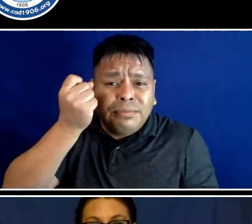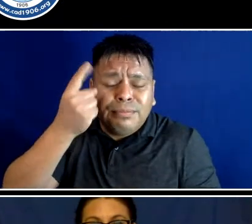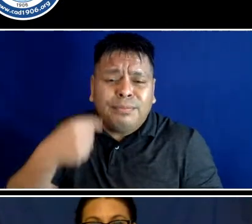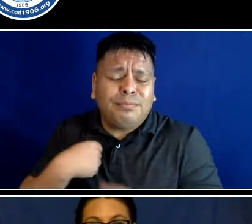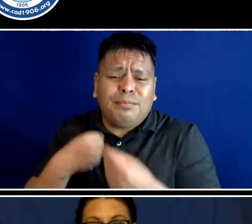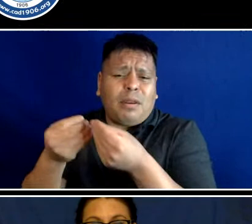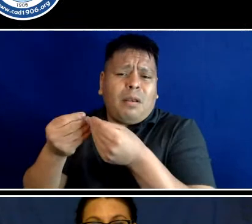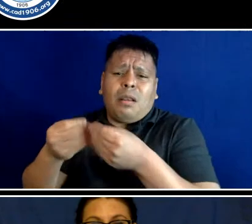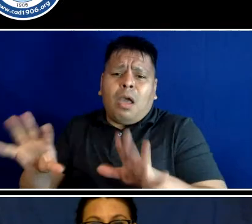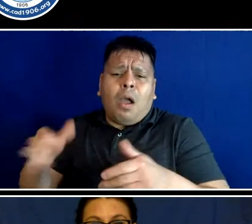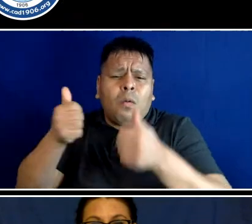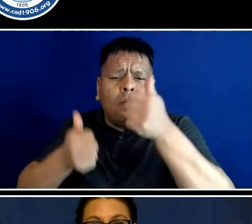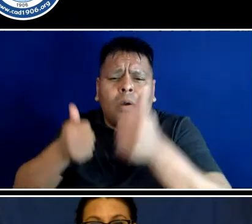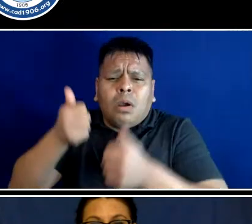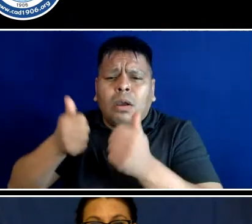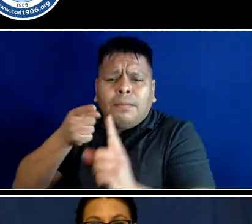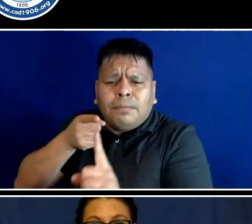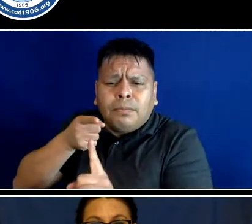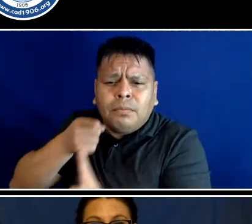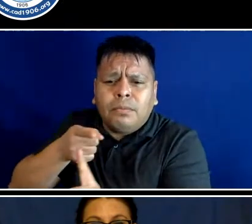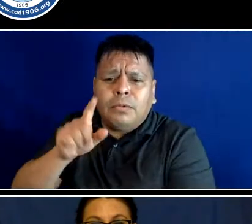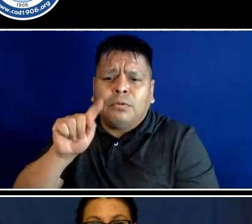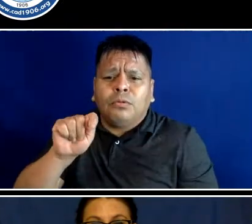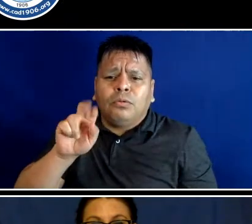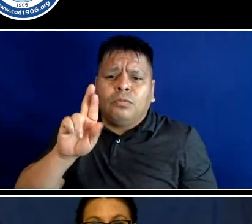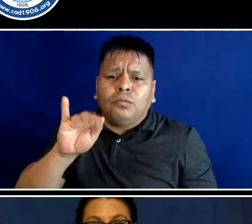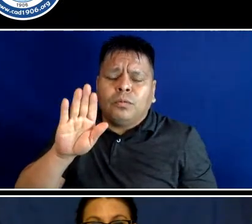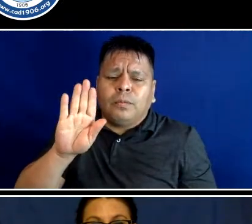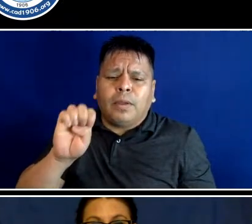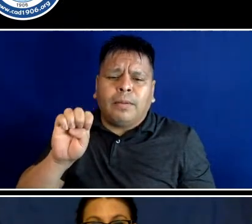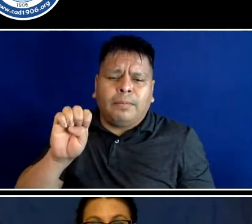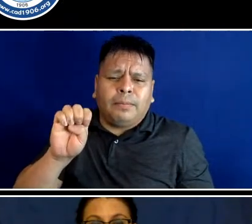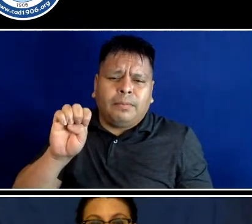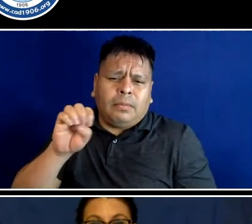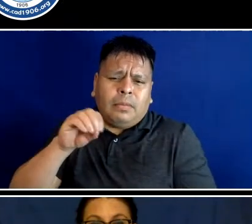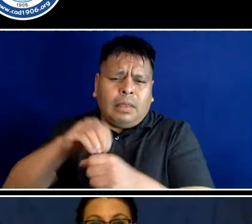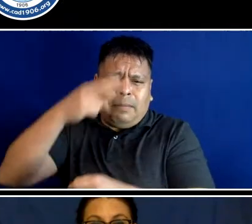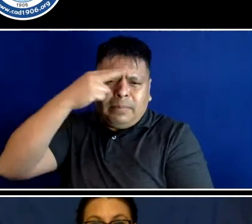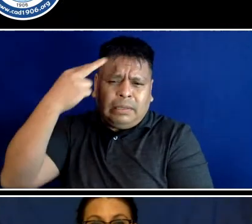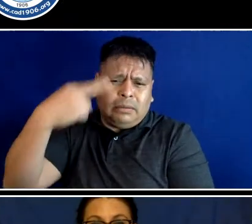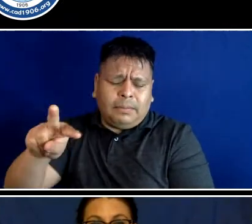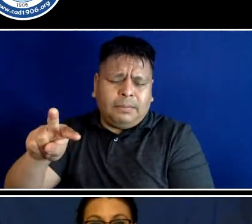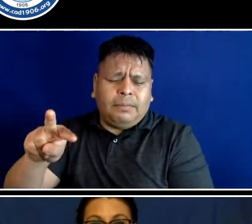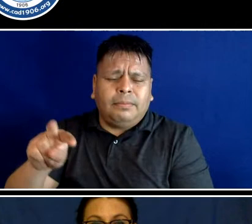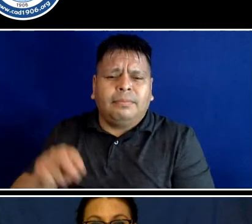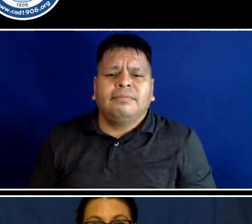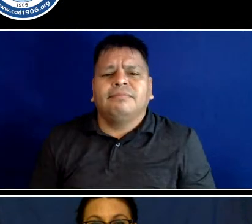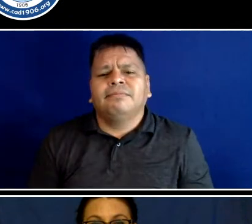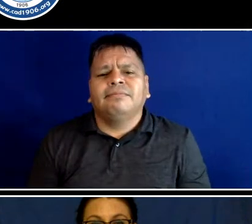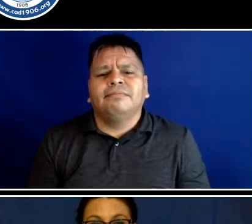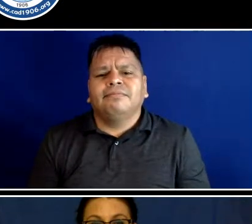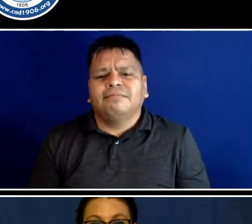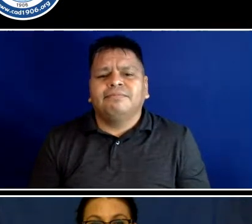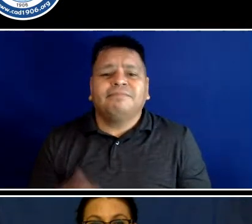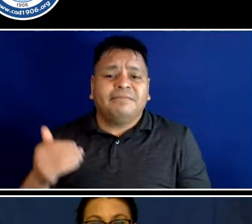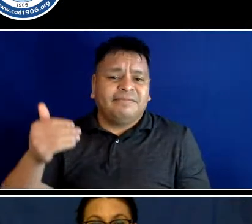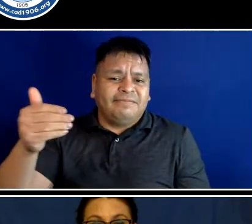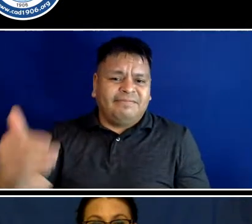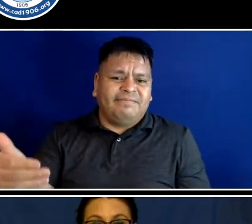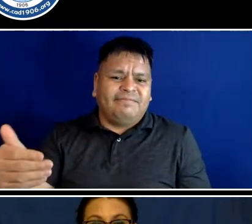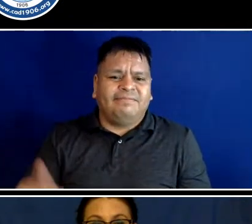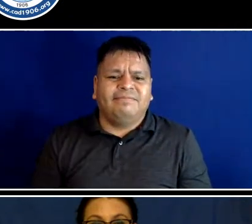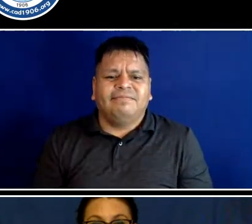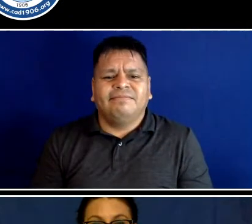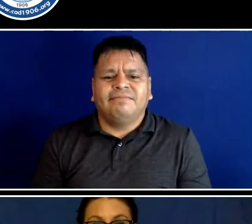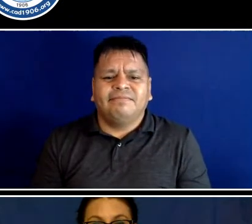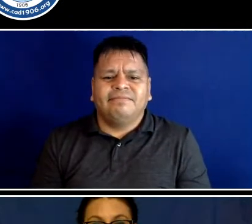we do date back to the Aztec tribe. Now, I do want to mention that I've lost the specific tribe and the location